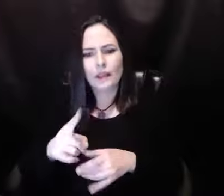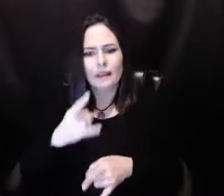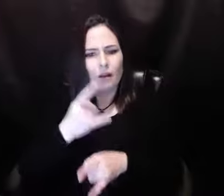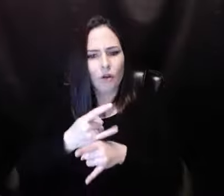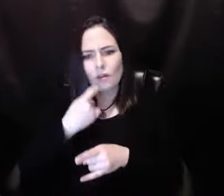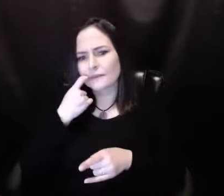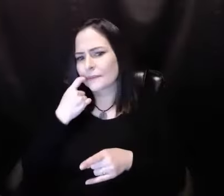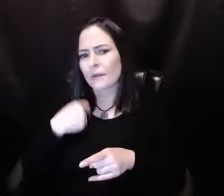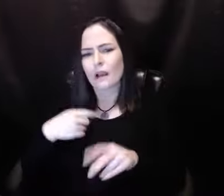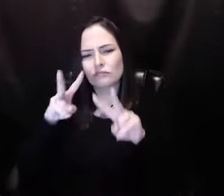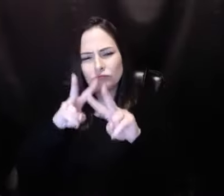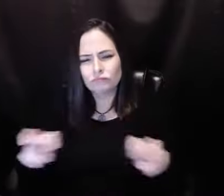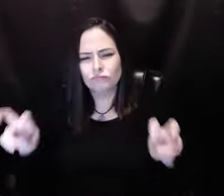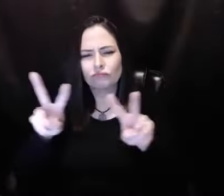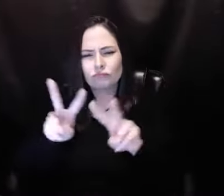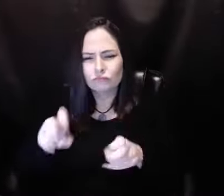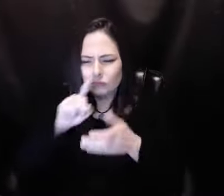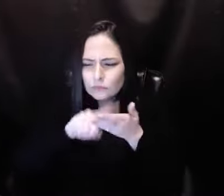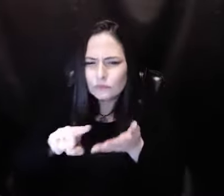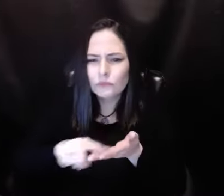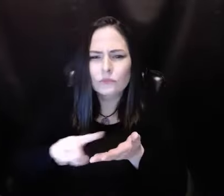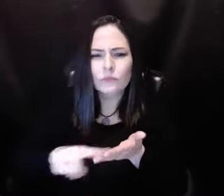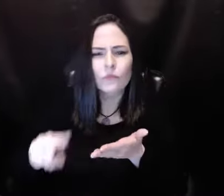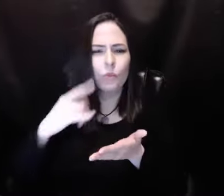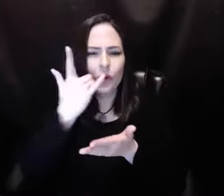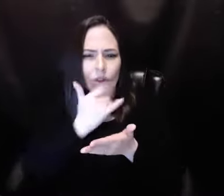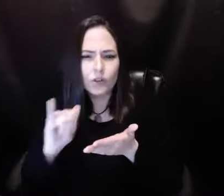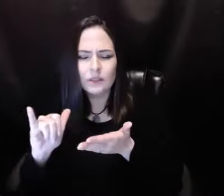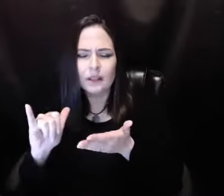I got insight into the disease of alcoholism, how